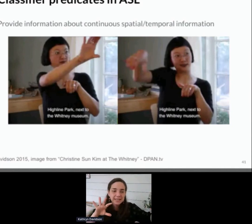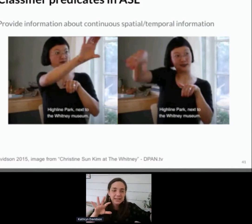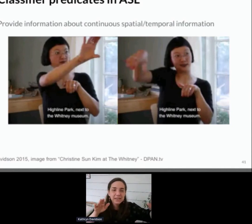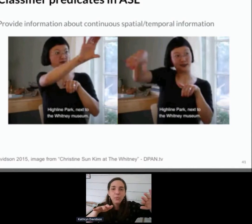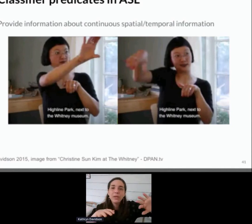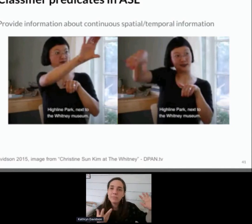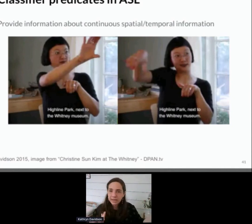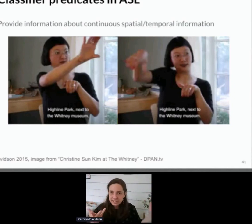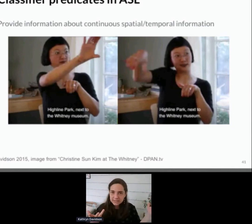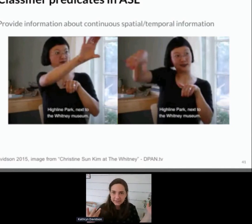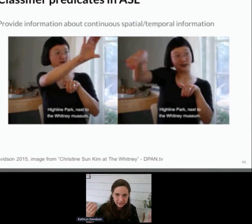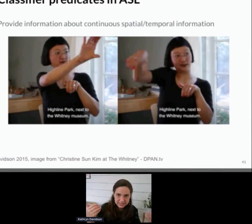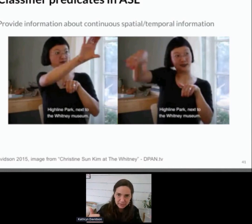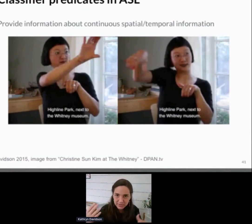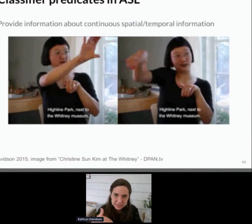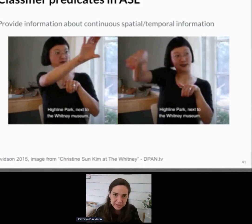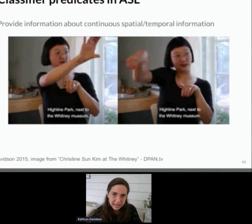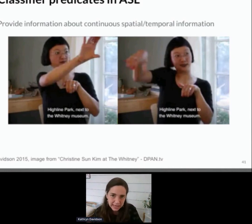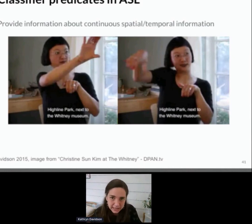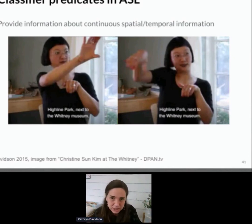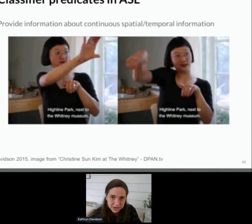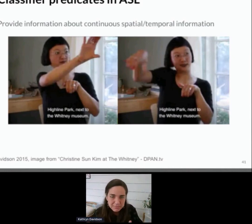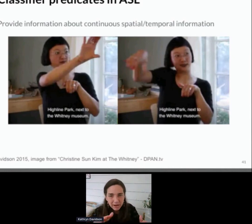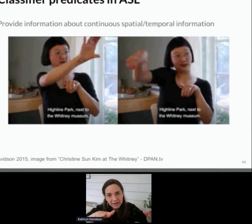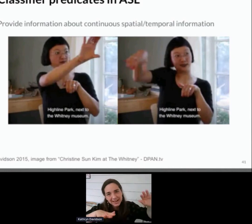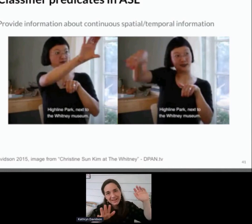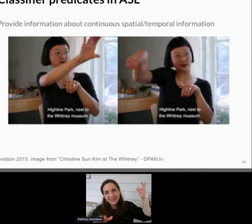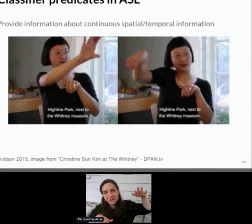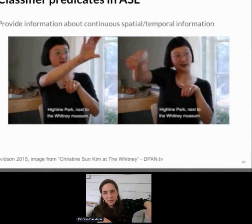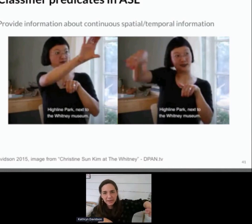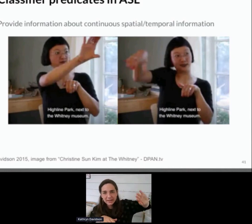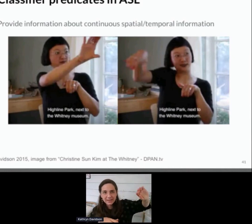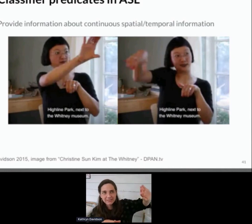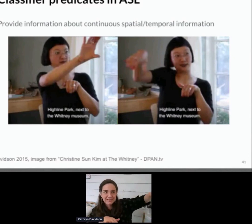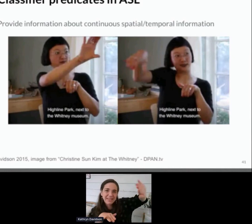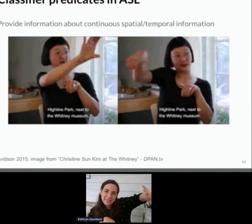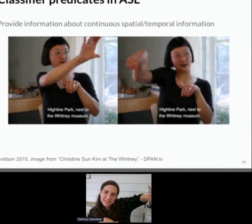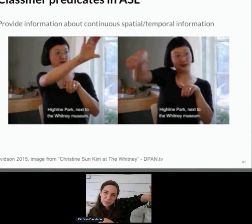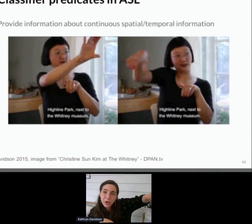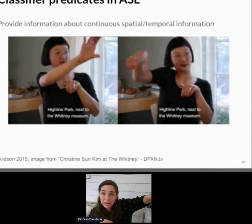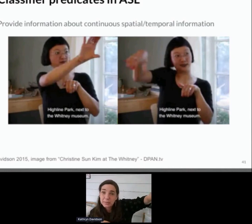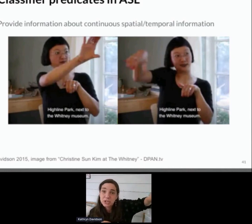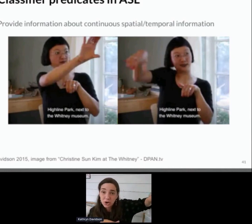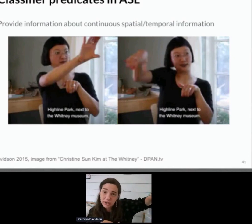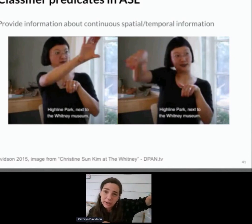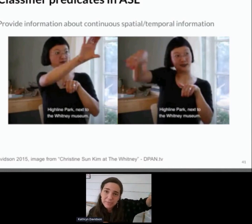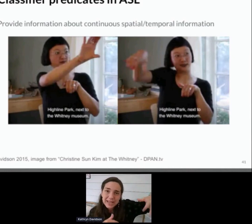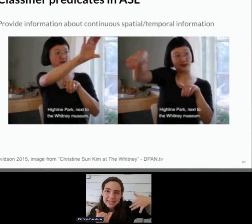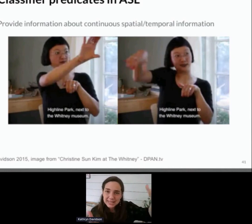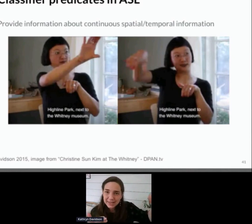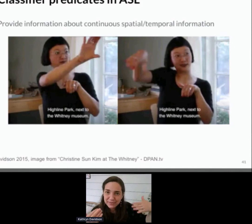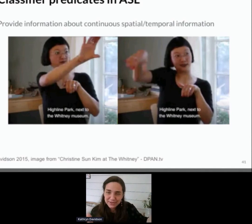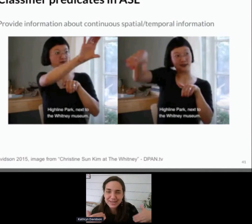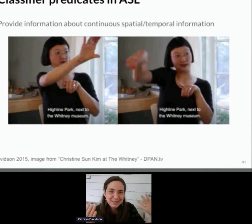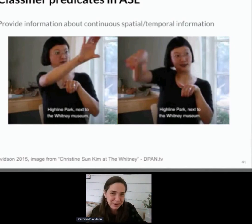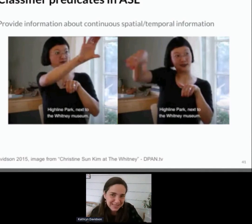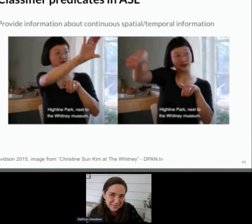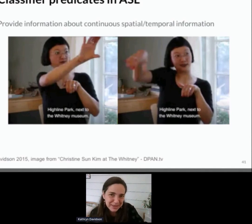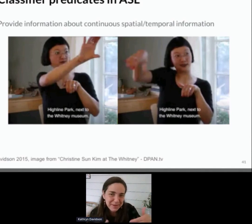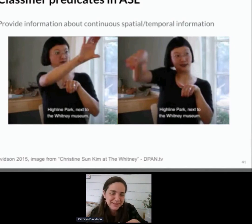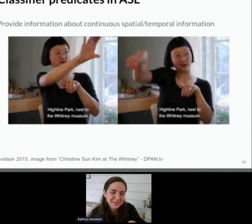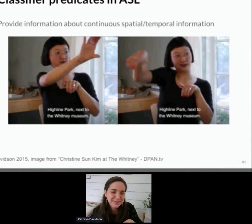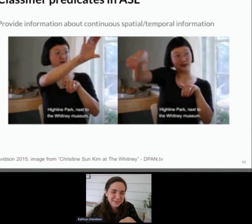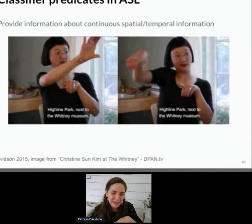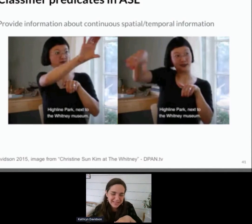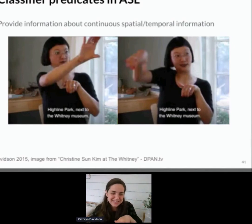this is, we might, for example, if I'm speaking in English, I might kind of go like this while I'm talking to express